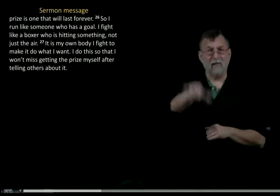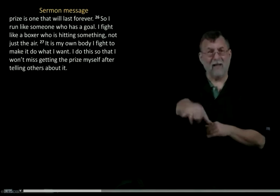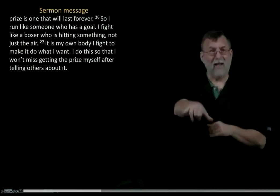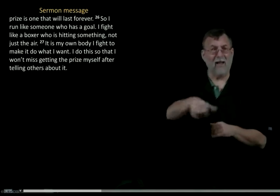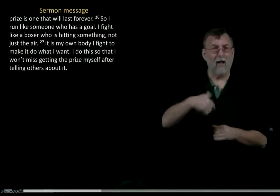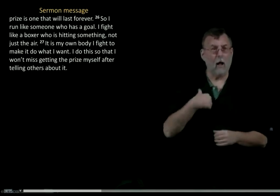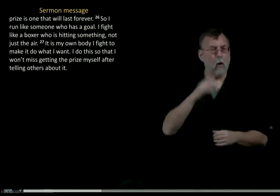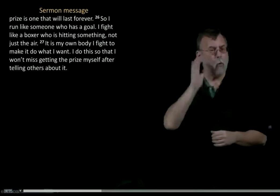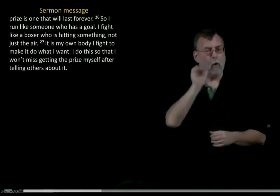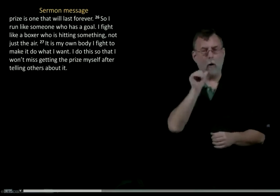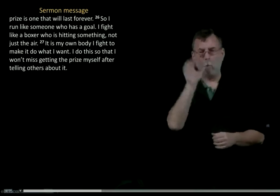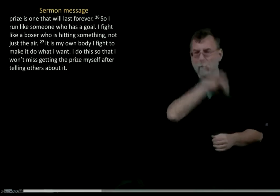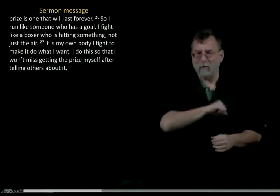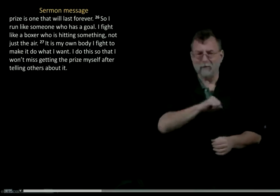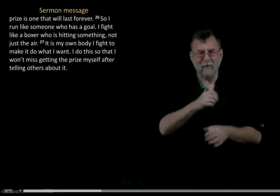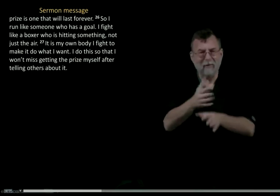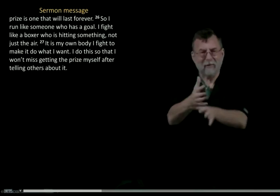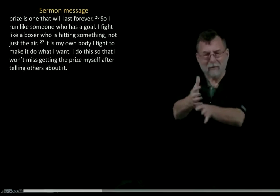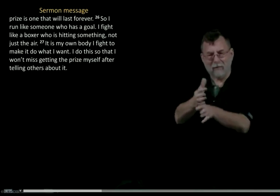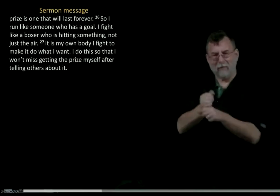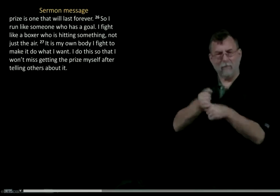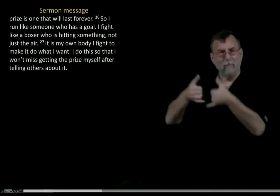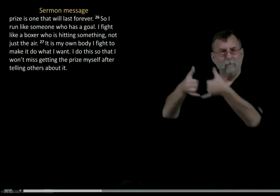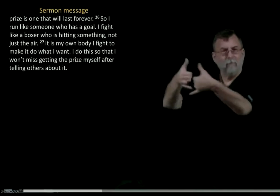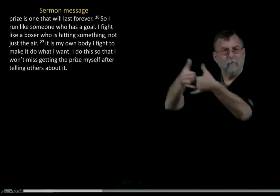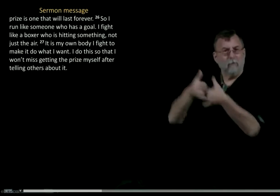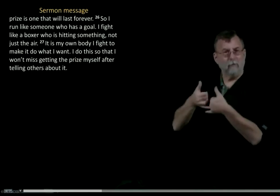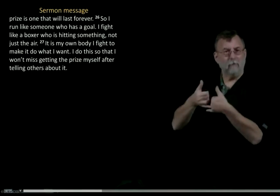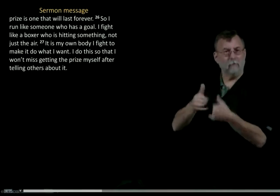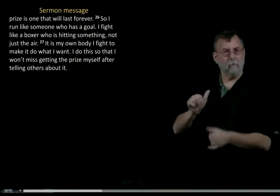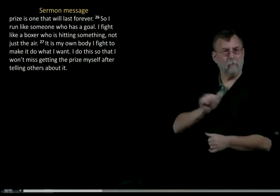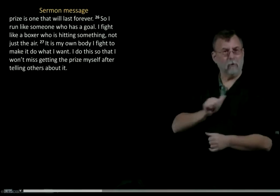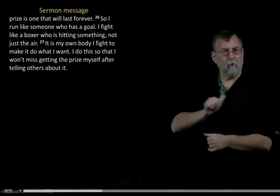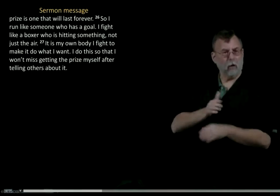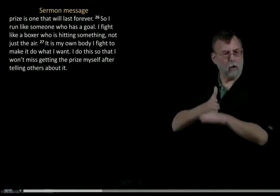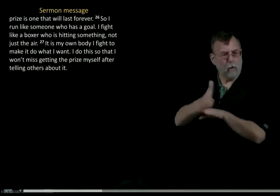so that I won't miss the prize